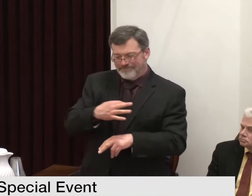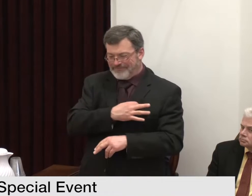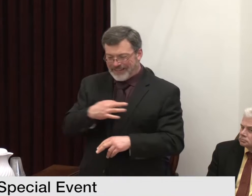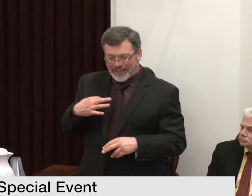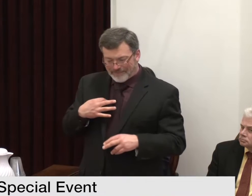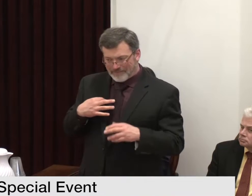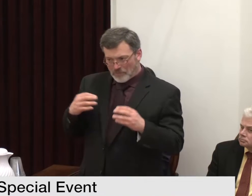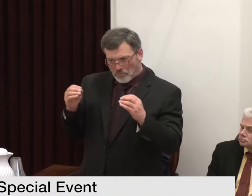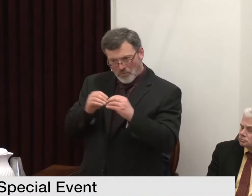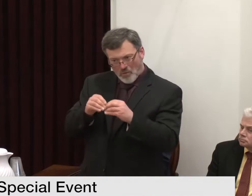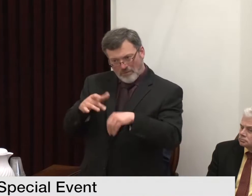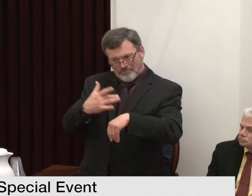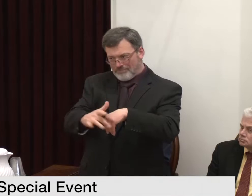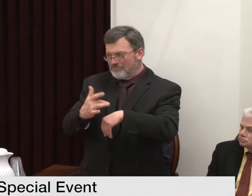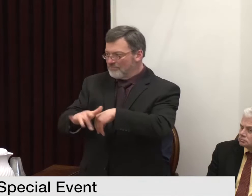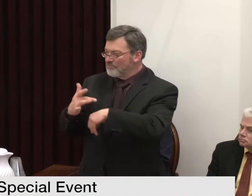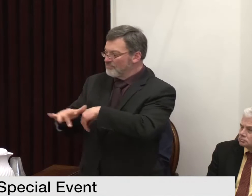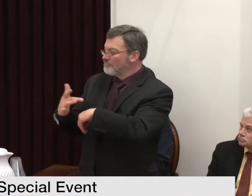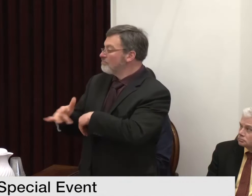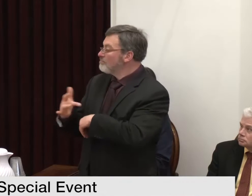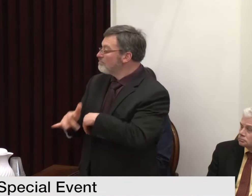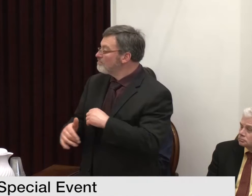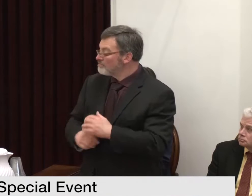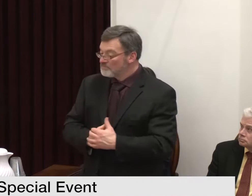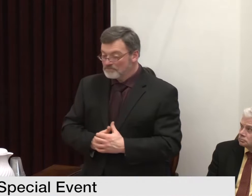finally, opening one in Bennington,